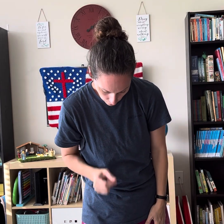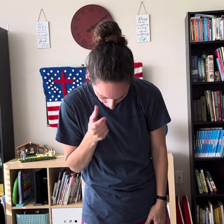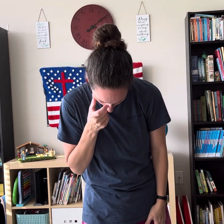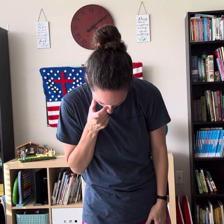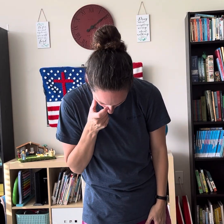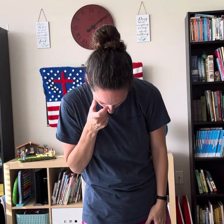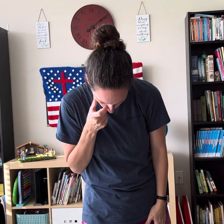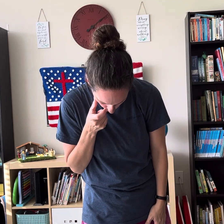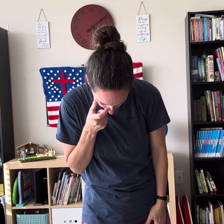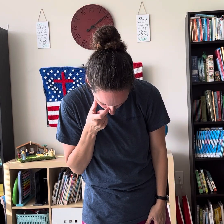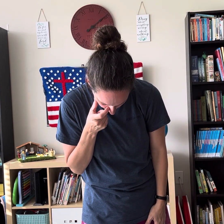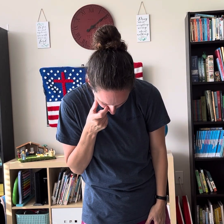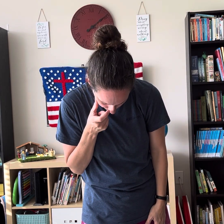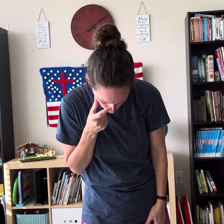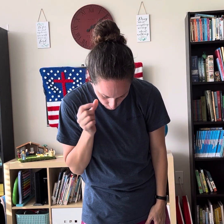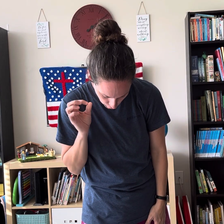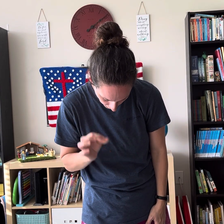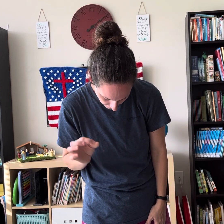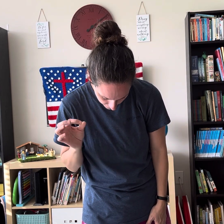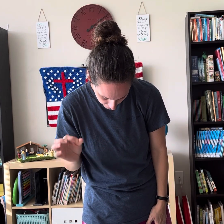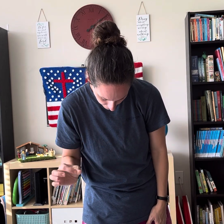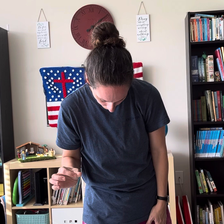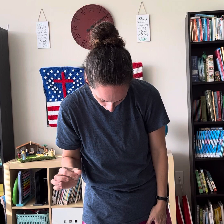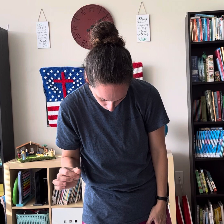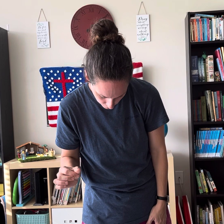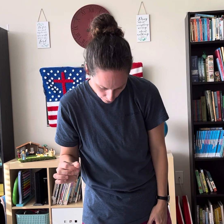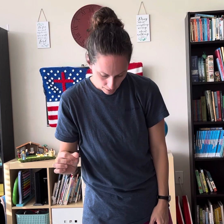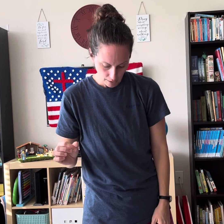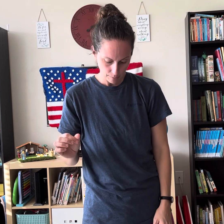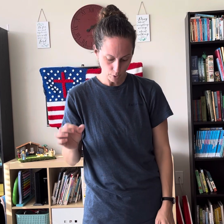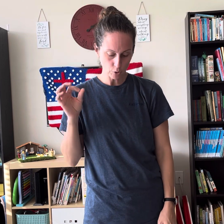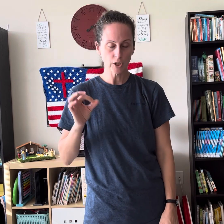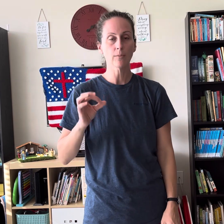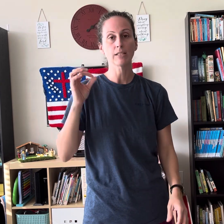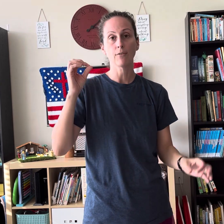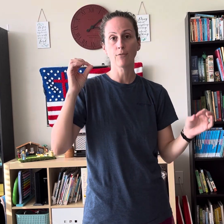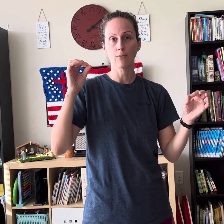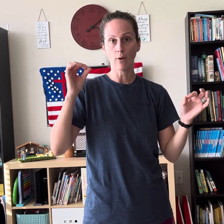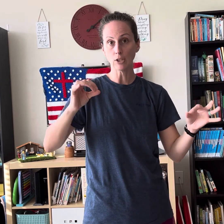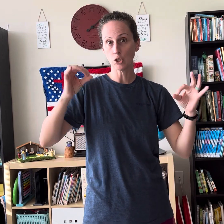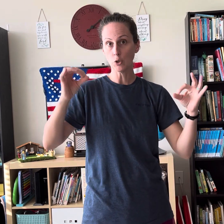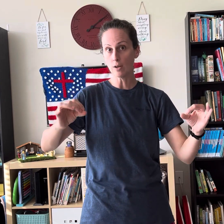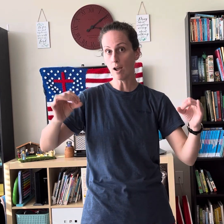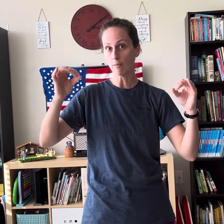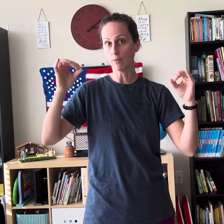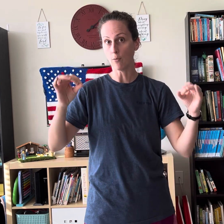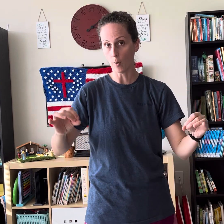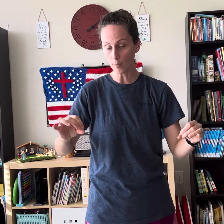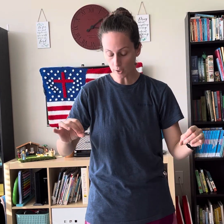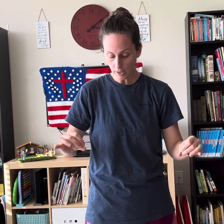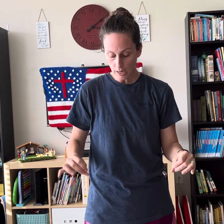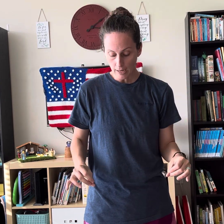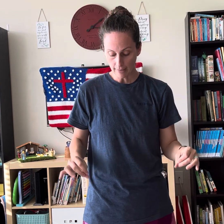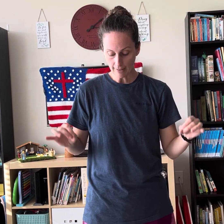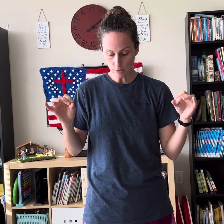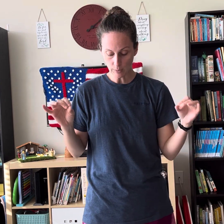for Puget Sound, Puget was a French Huguenot reformer, and that's what it's